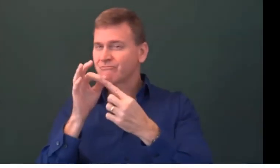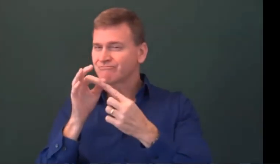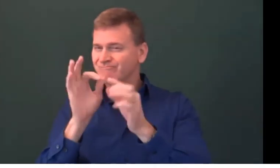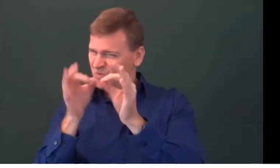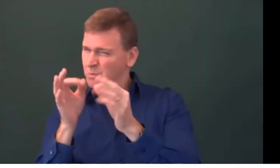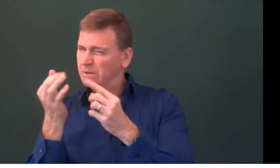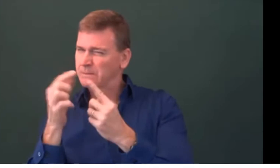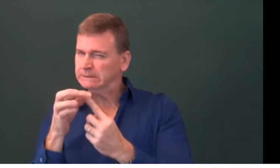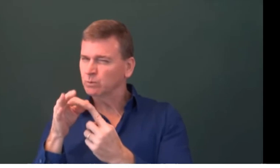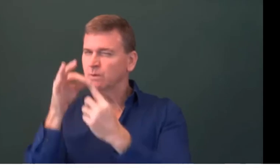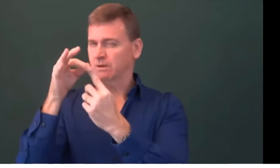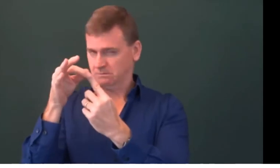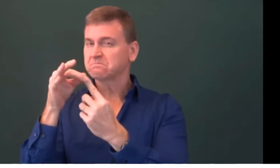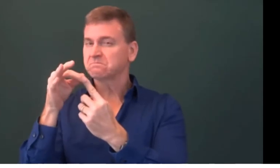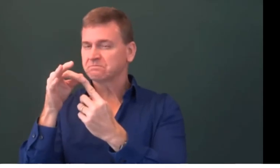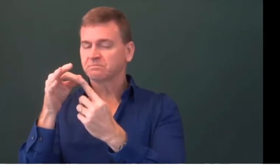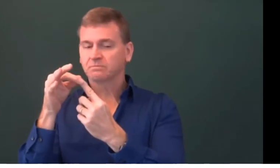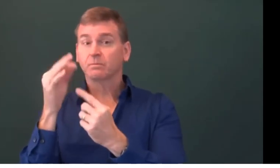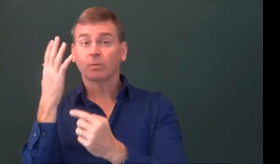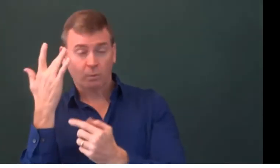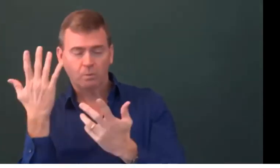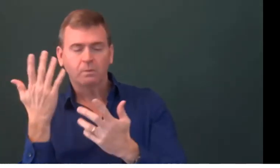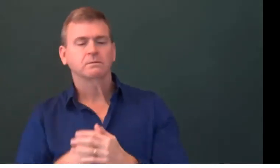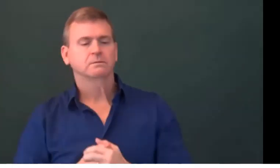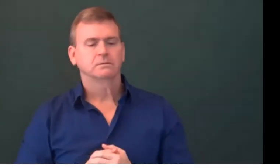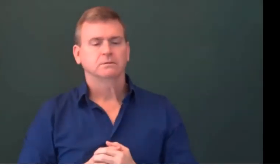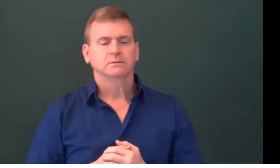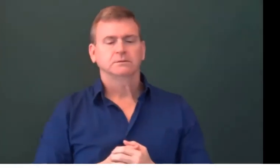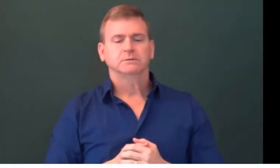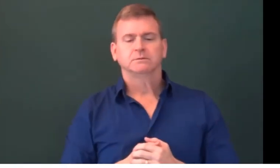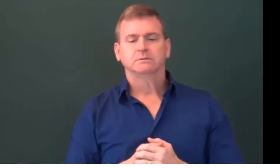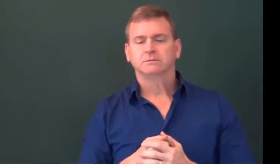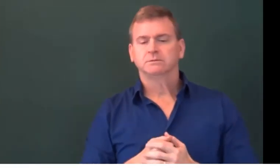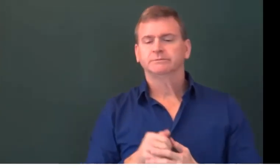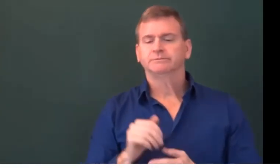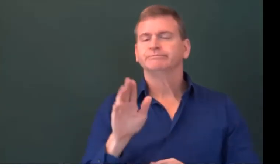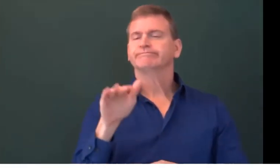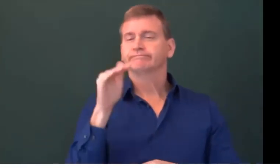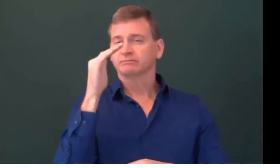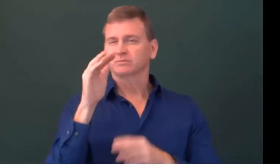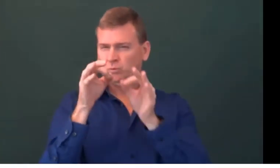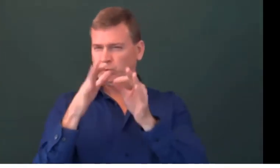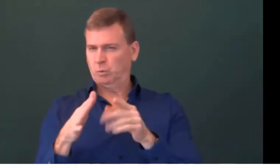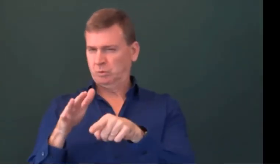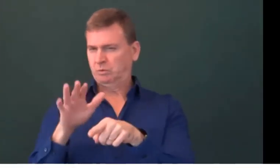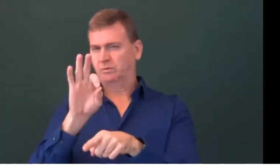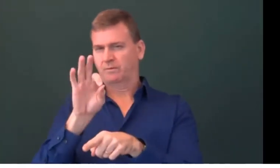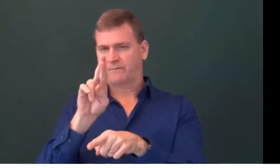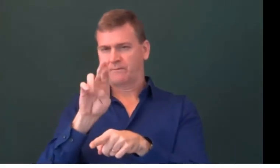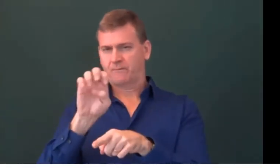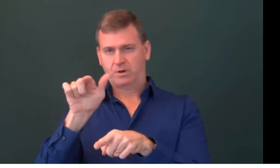The personal security interpreters deal with is quite unique when compared to other professions.